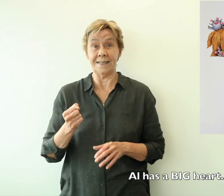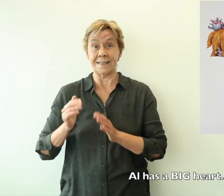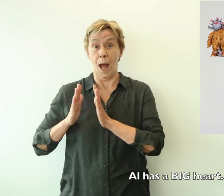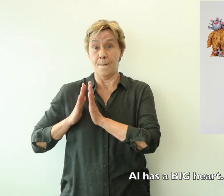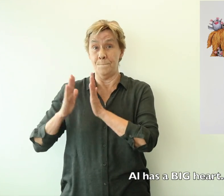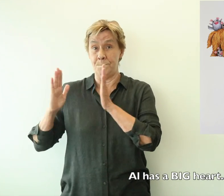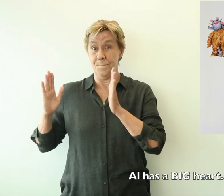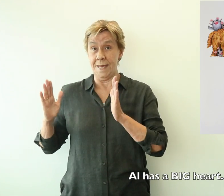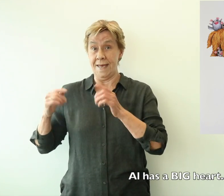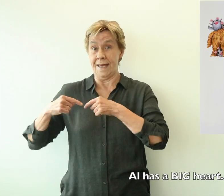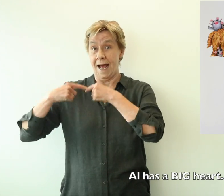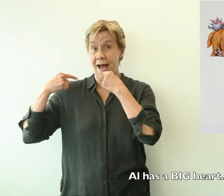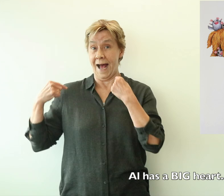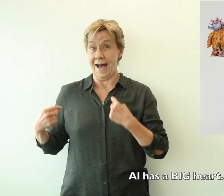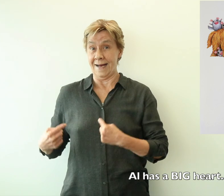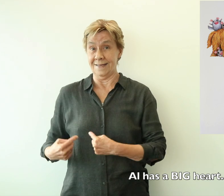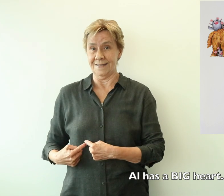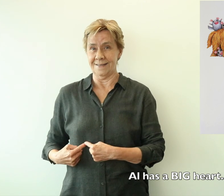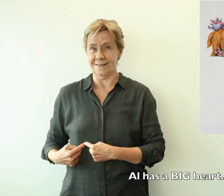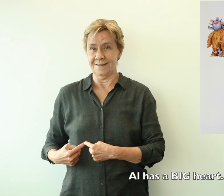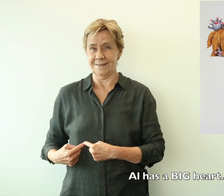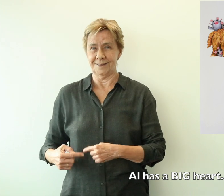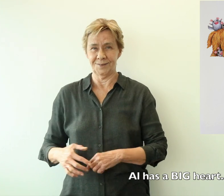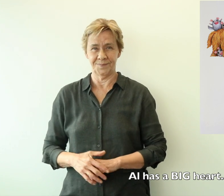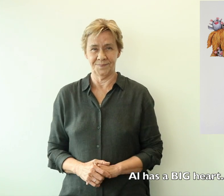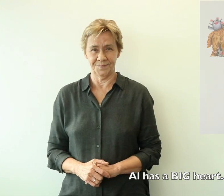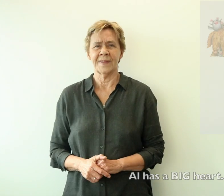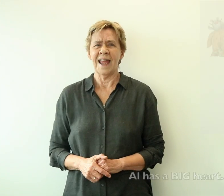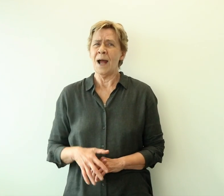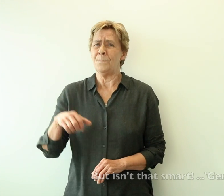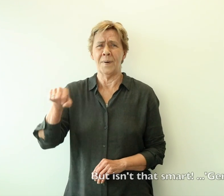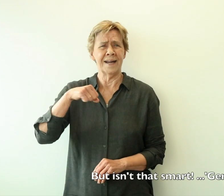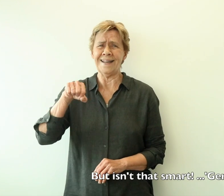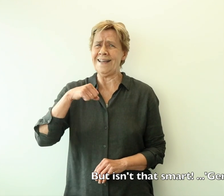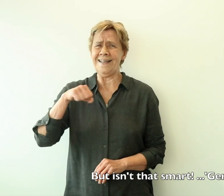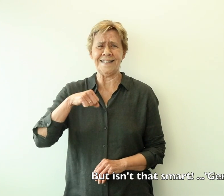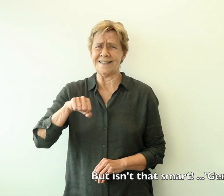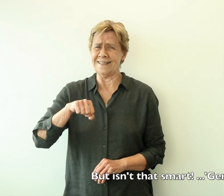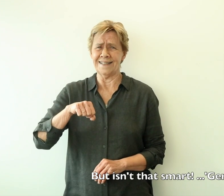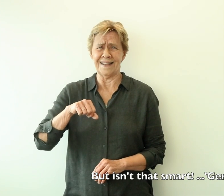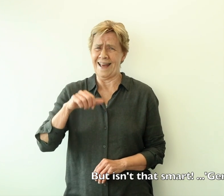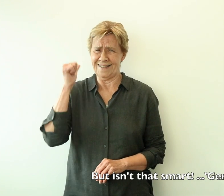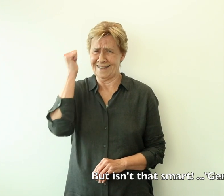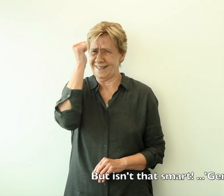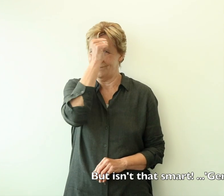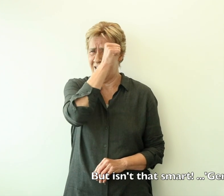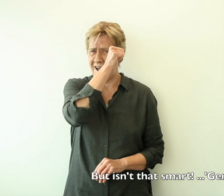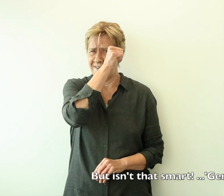a big heart, but isn't that smart.